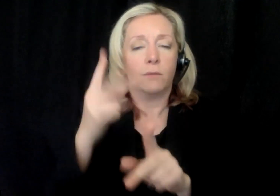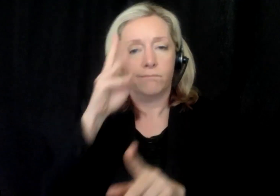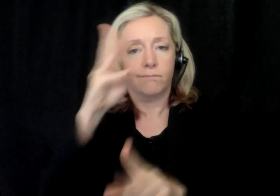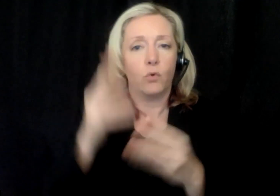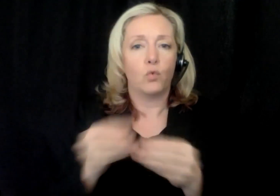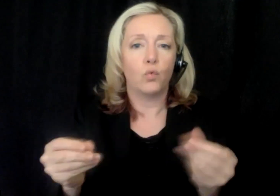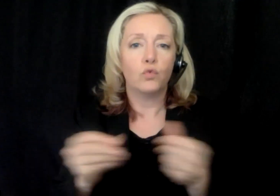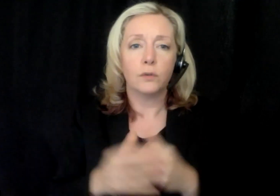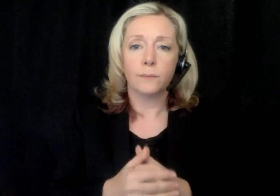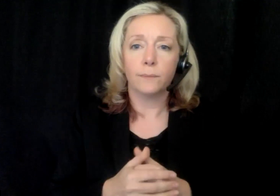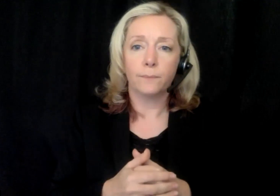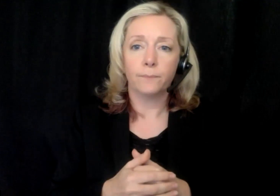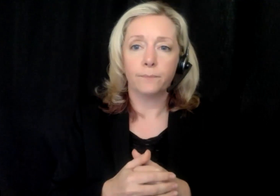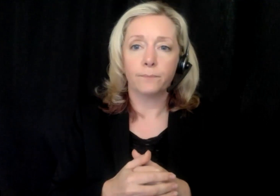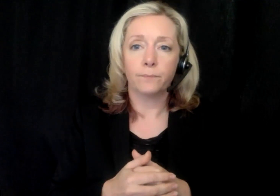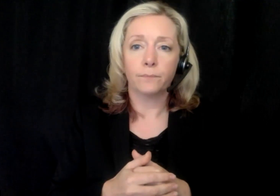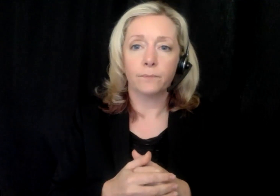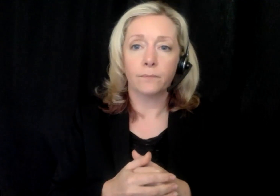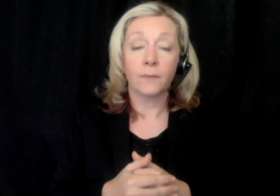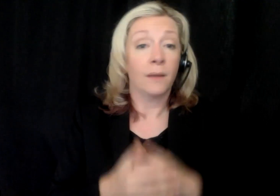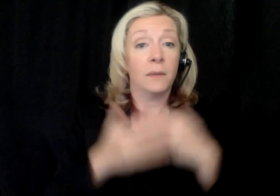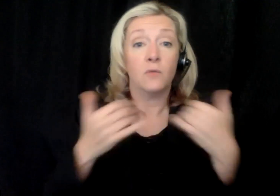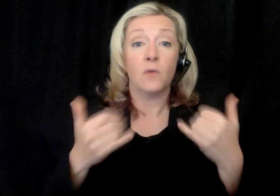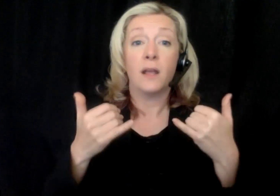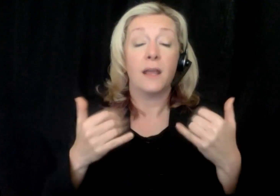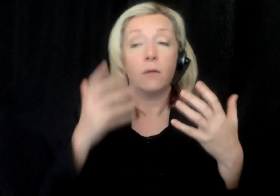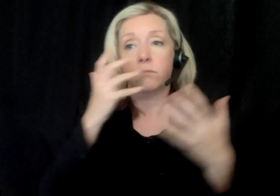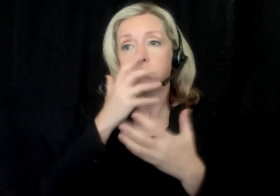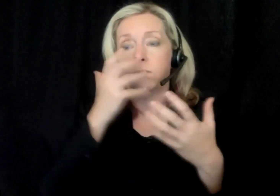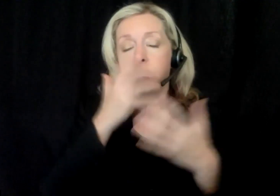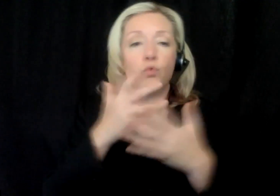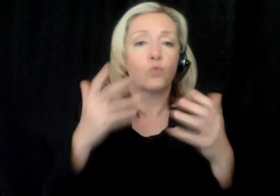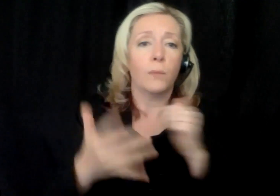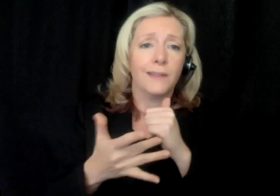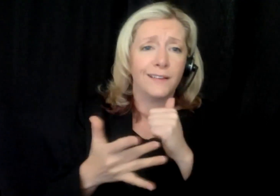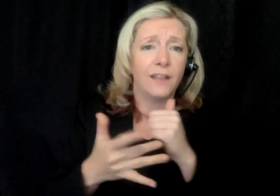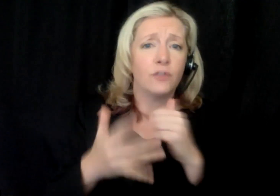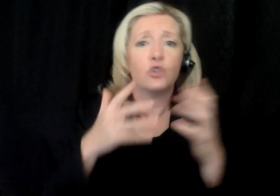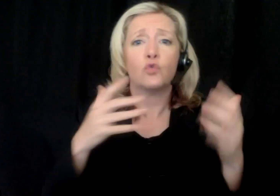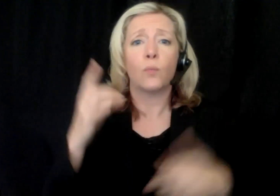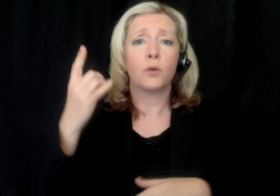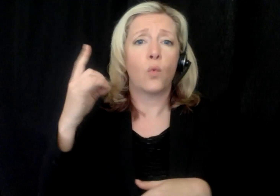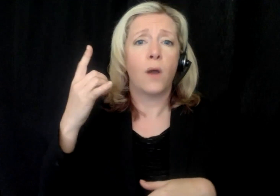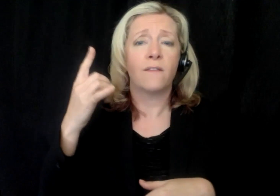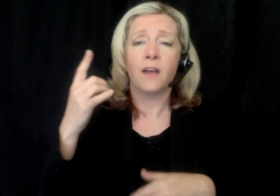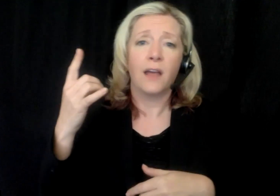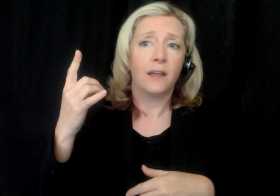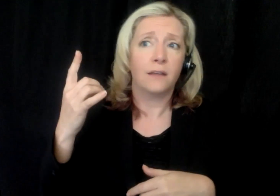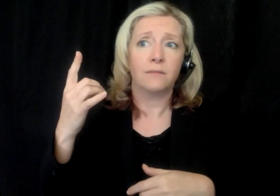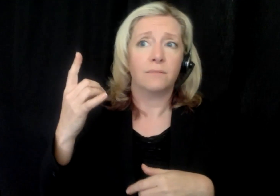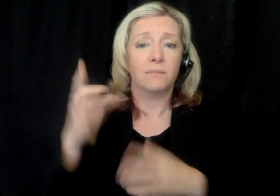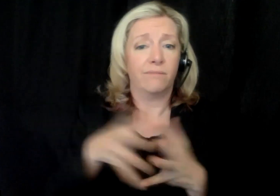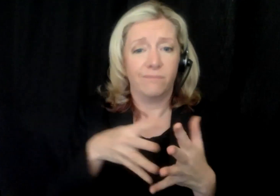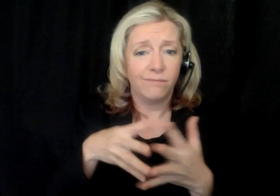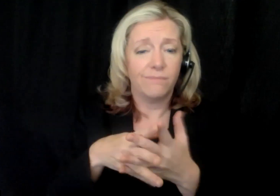But we're up against an avalanche of technology that is wireless, that is invading our homes, is permutating every part of